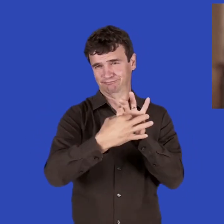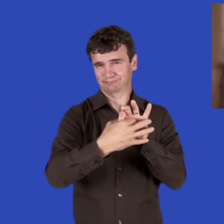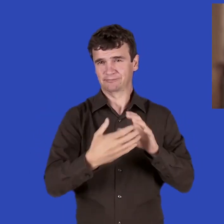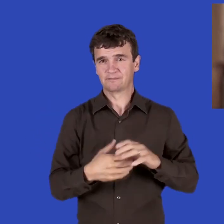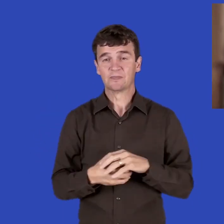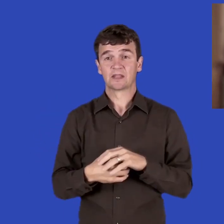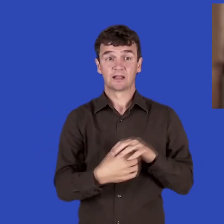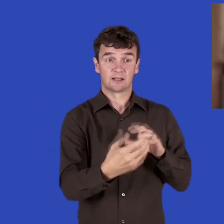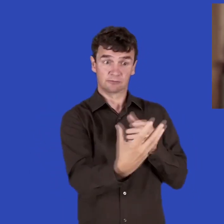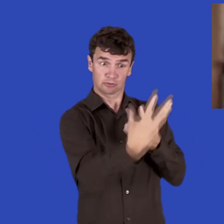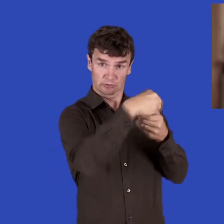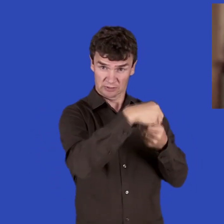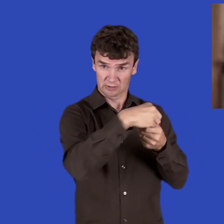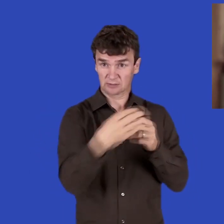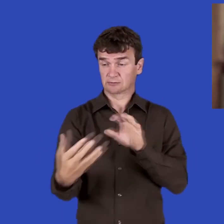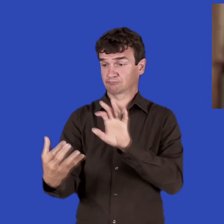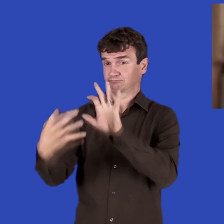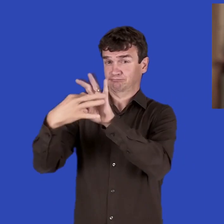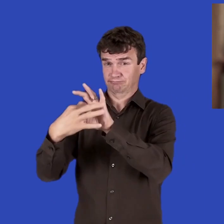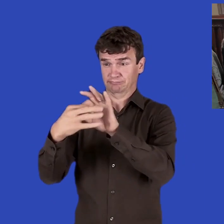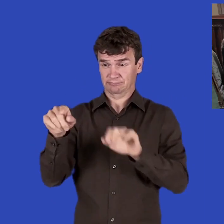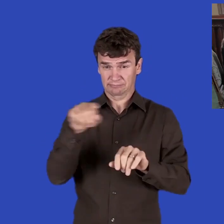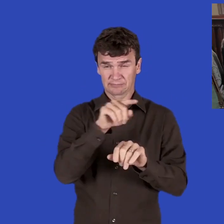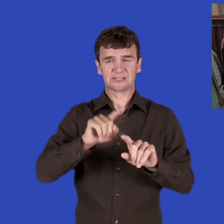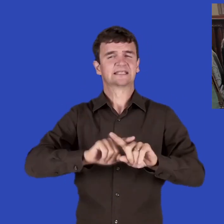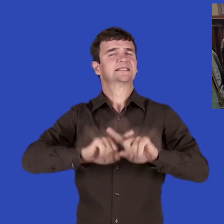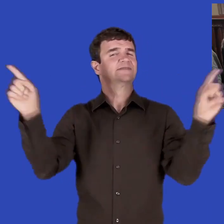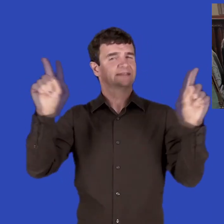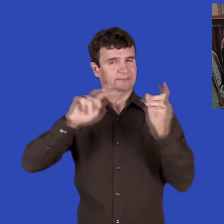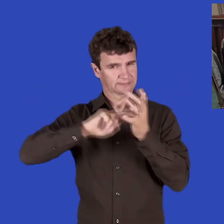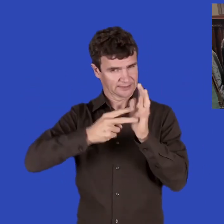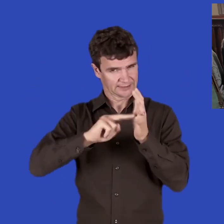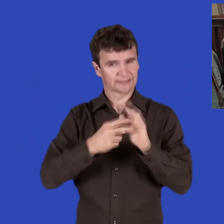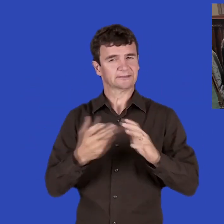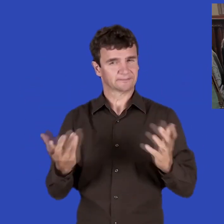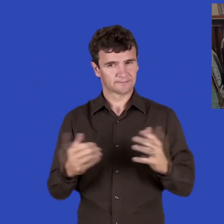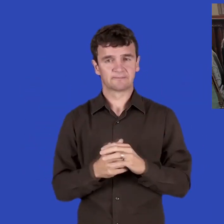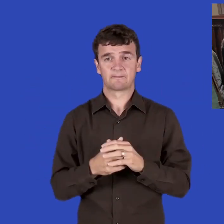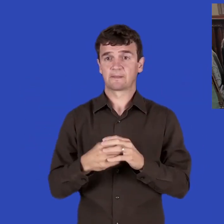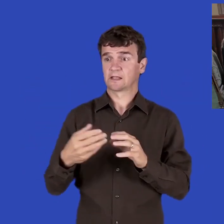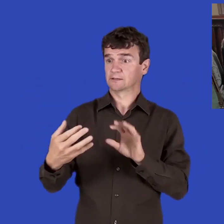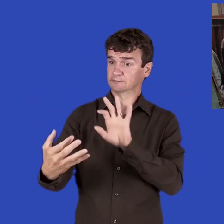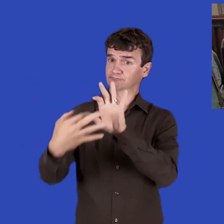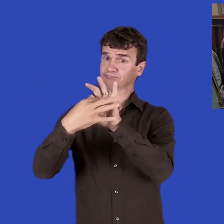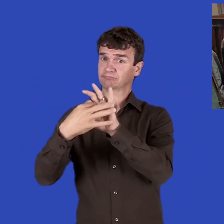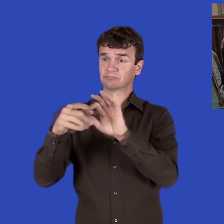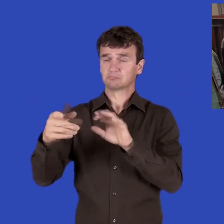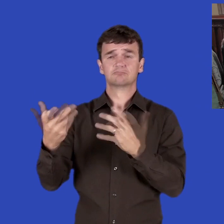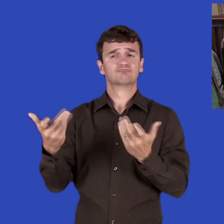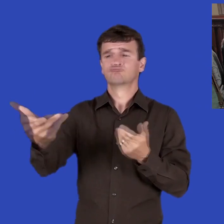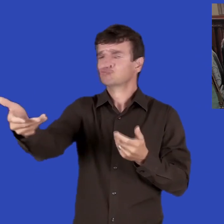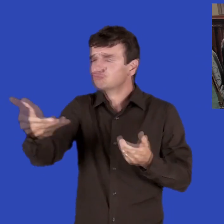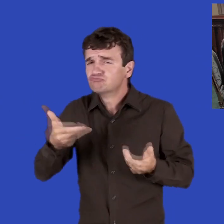about that word, because it's a word that is mandated, and it can be enforced, and it